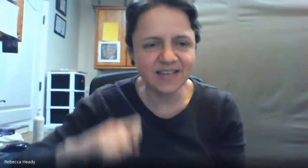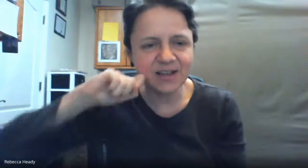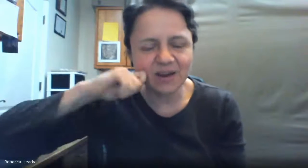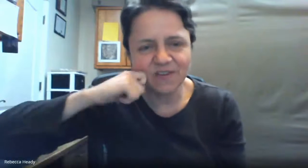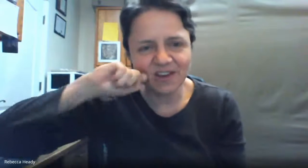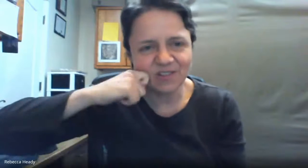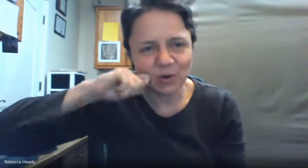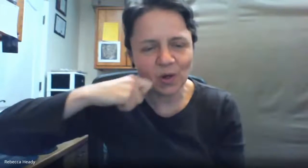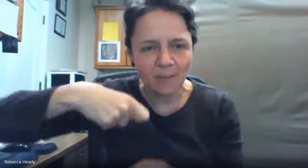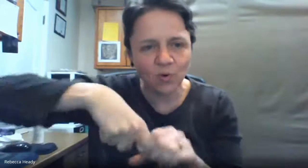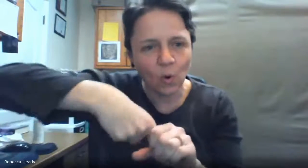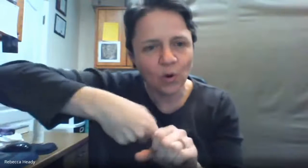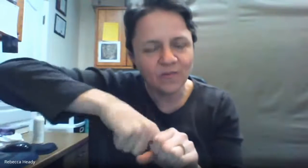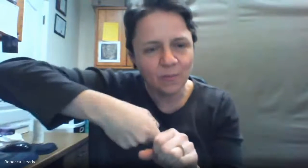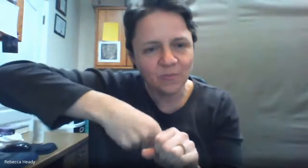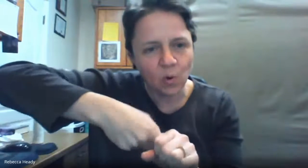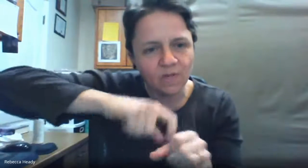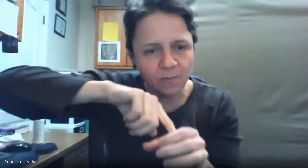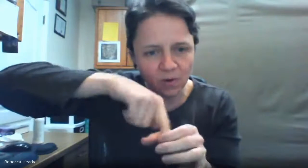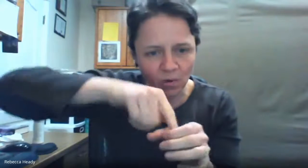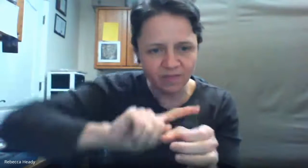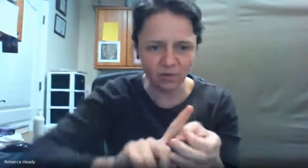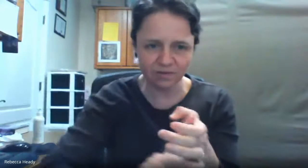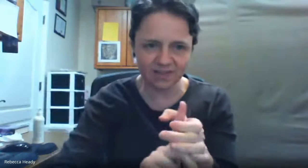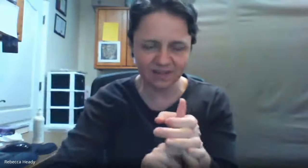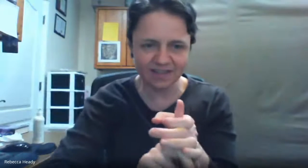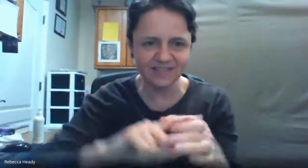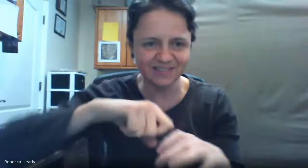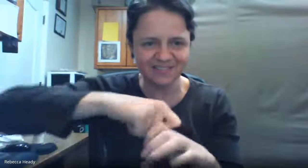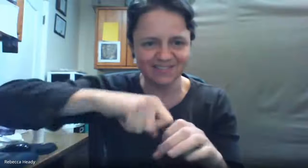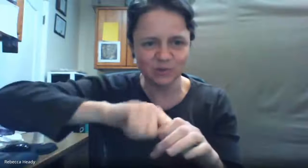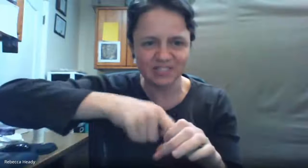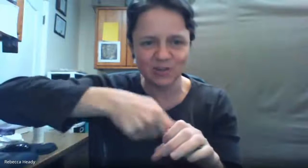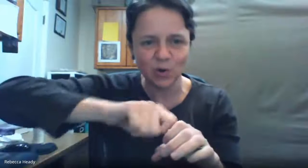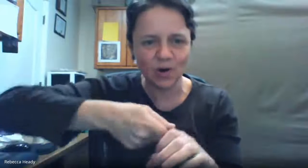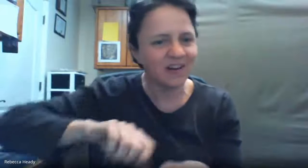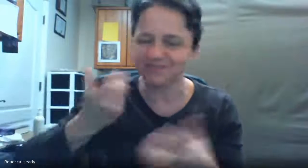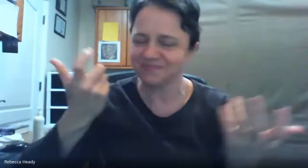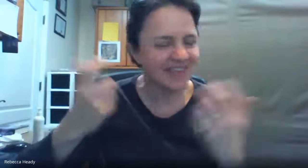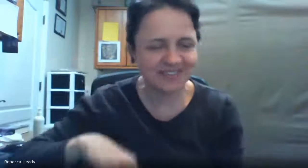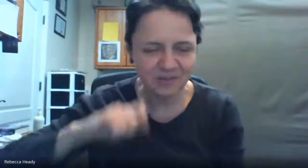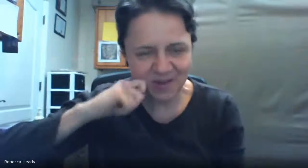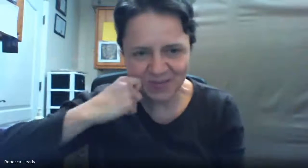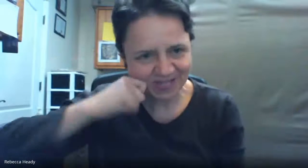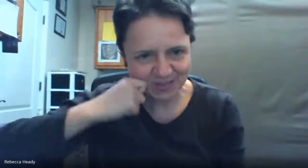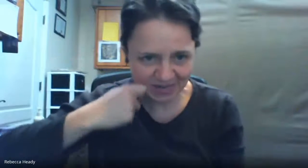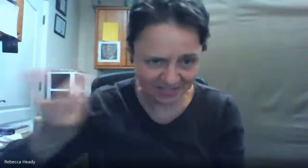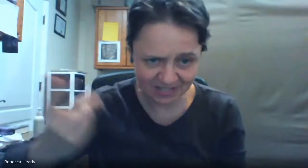I kind of think of a little apple core, the core in the middle where the little thing is, twisting the core out. Somehow that's my connection